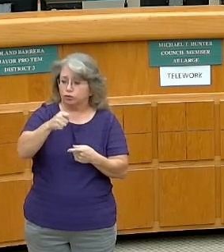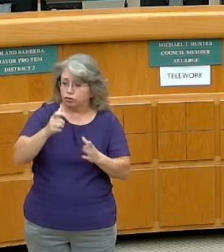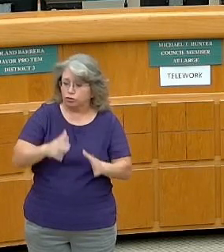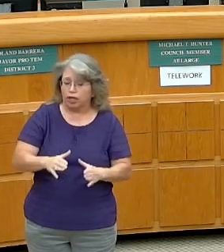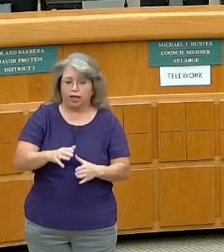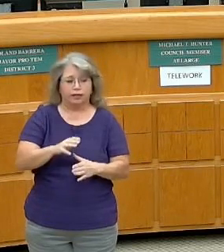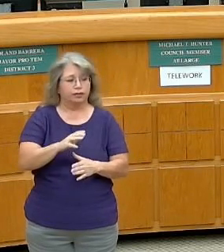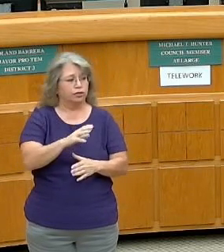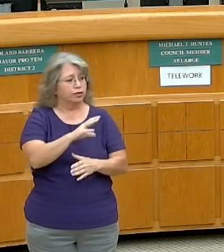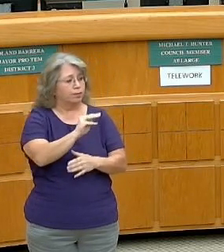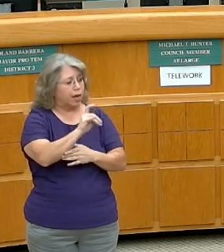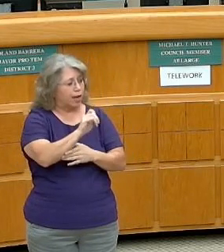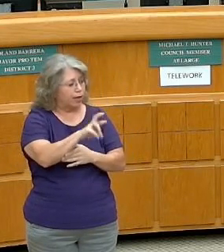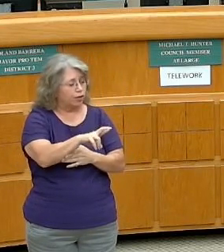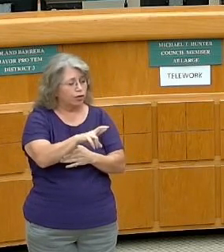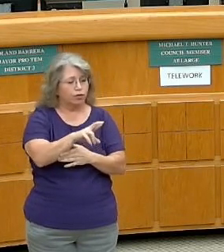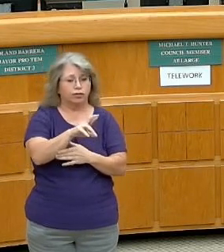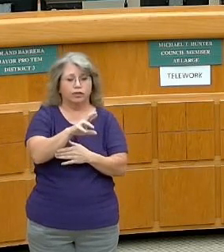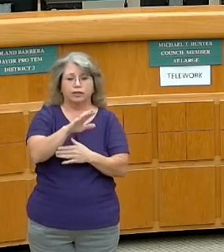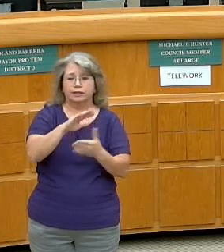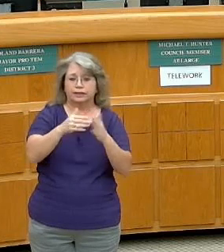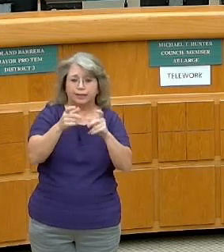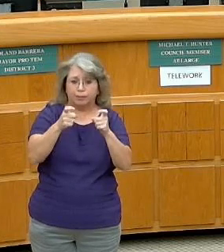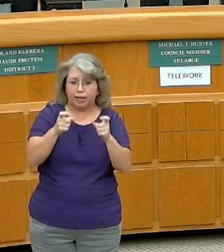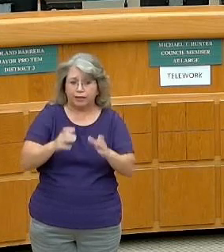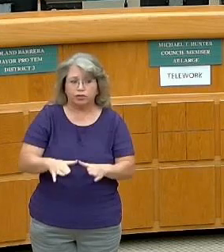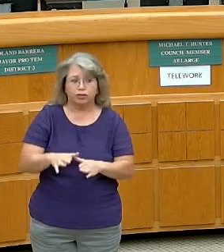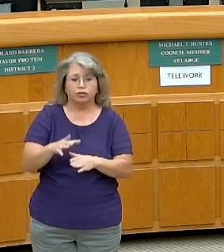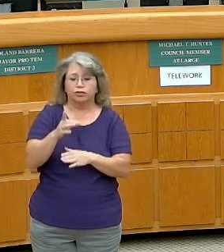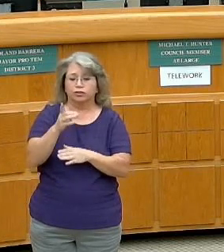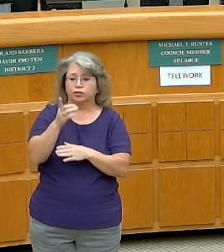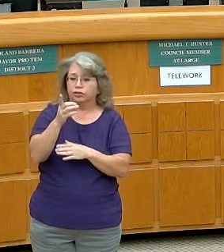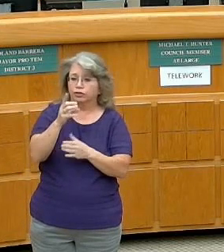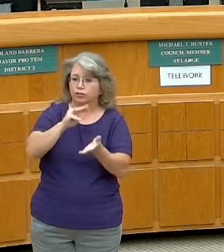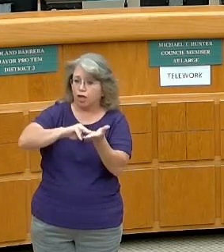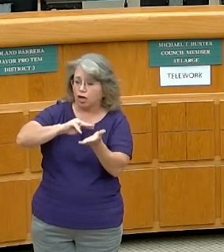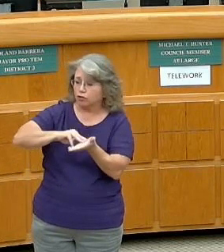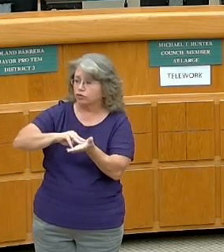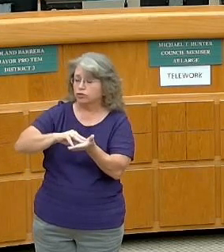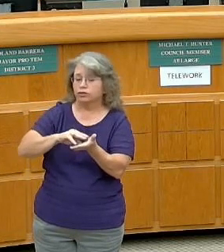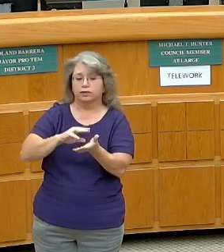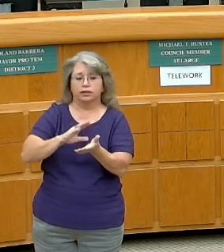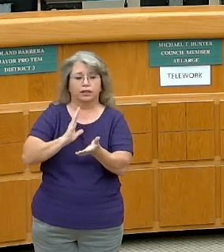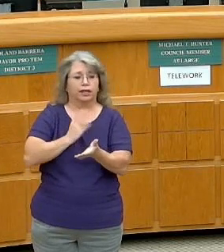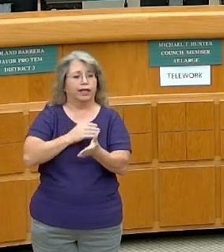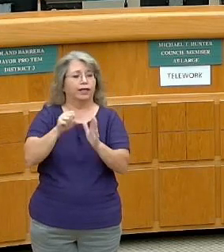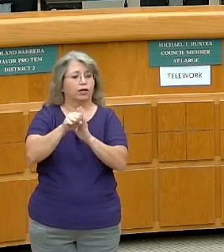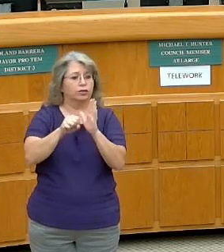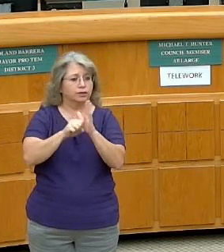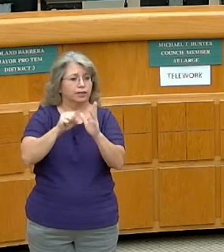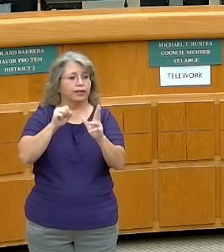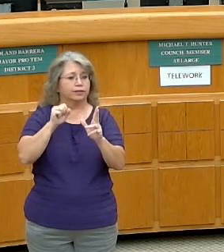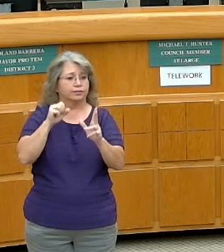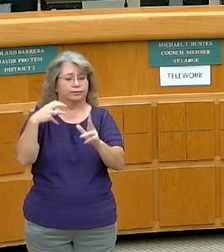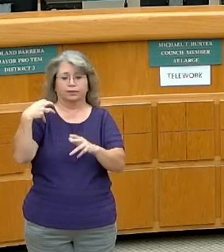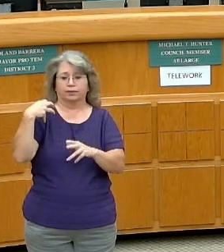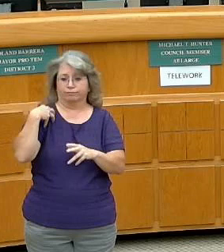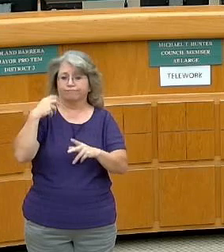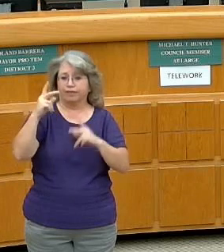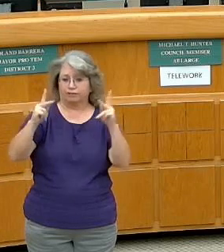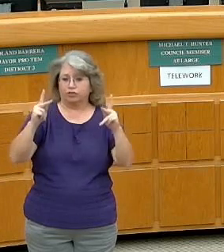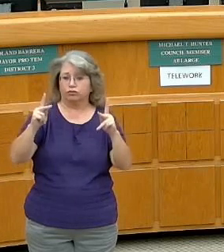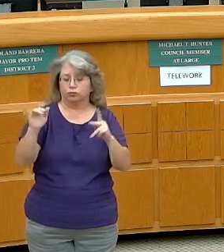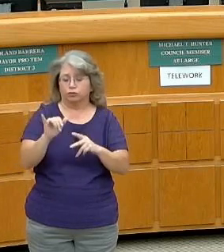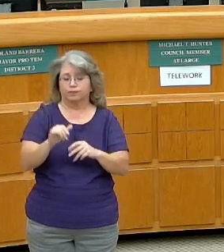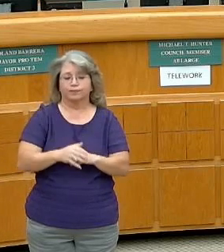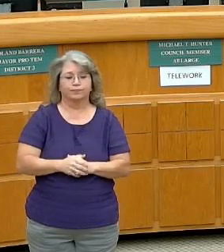to city manager, to everybody involved here locally, our state officials as well. Wanted to give an